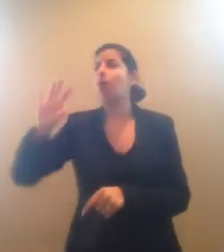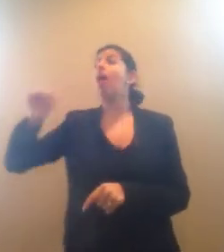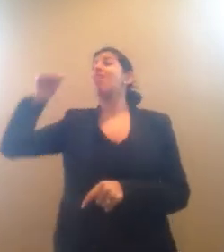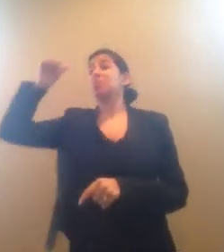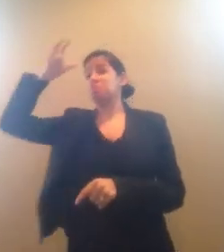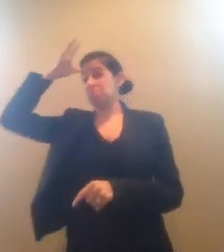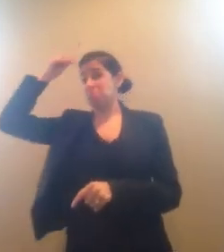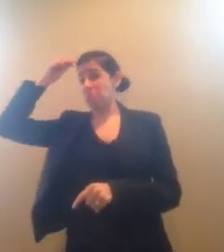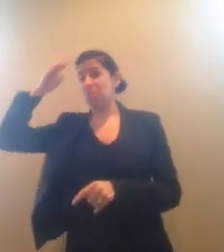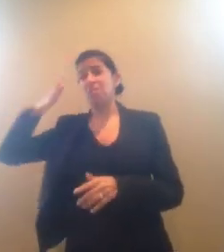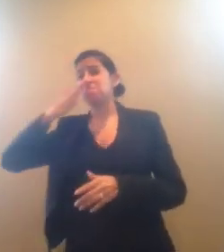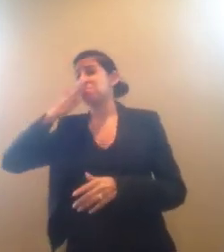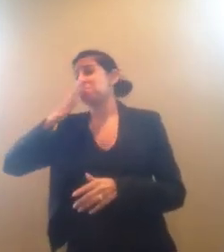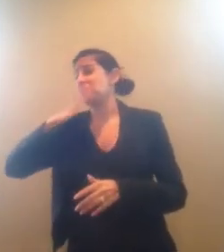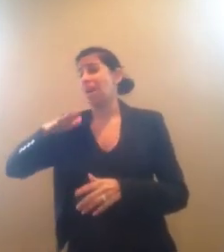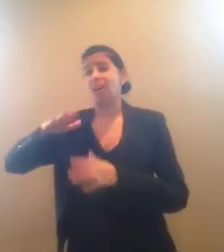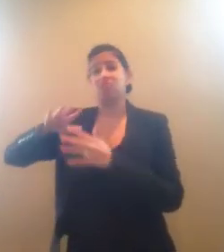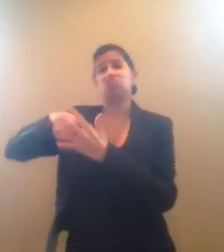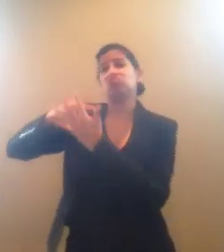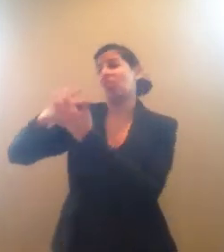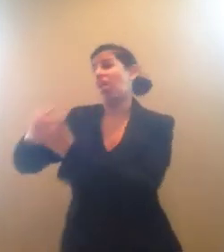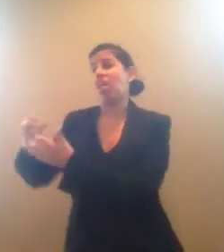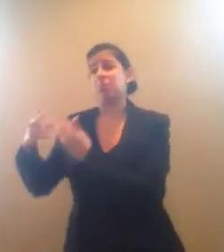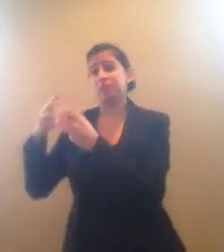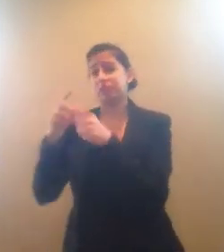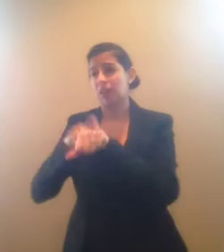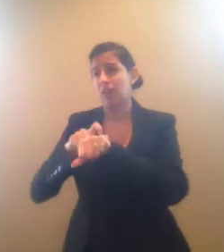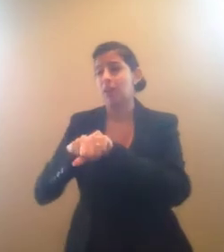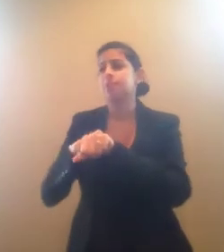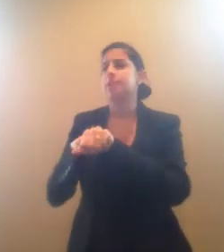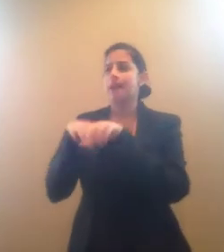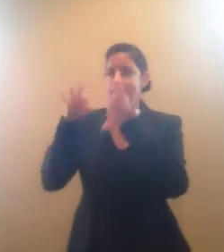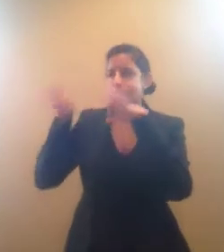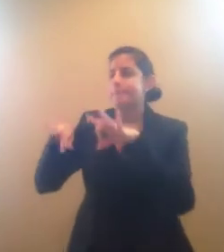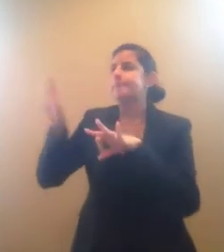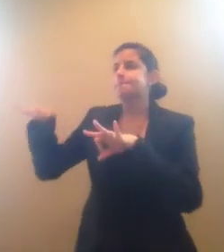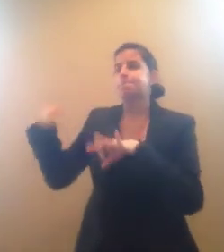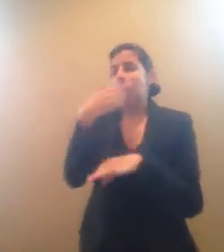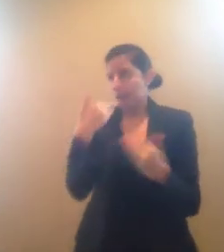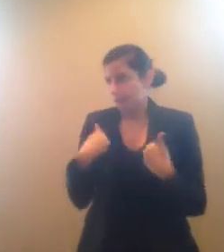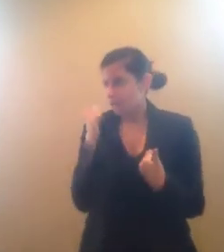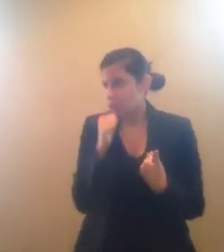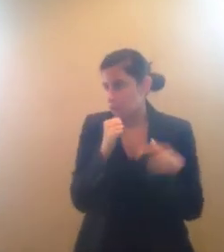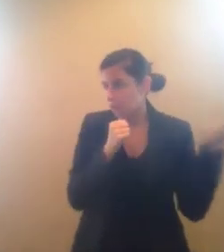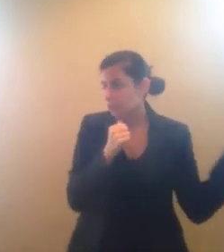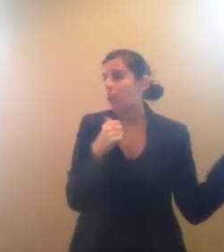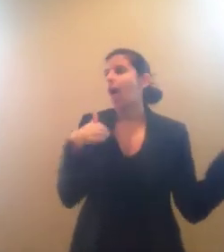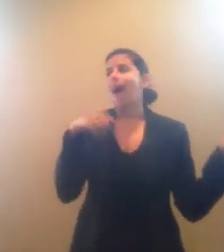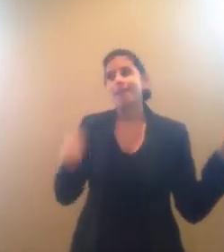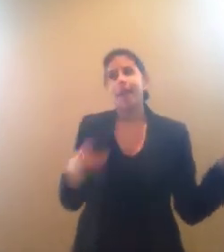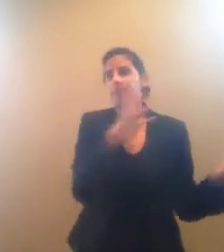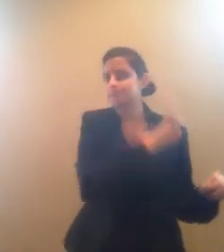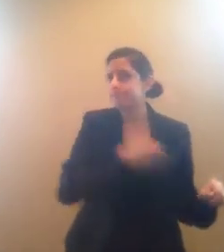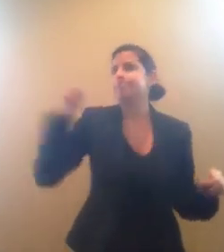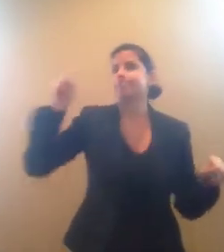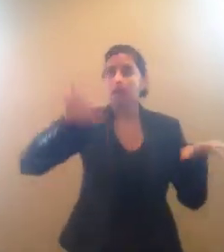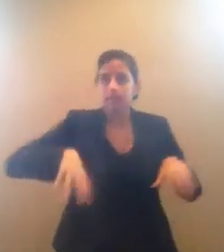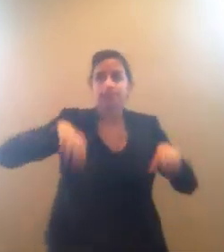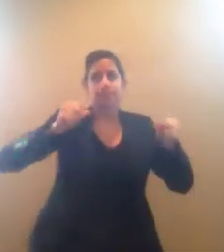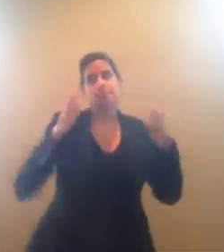tiny chance of getting out of here and going to America. And I said, I don't know if it's the right decision or not, but I would like you to come to lunch tomorrow